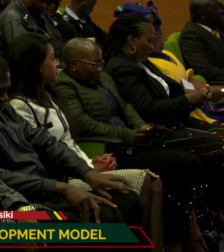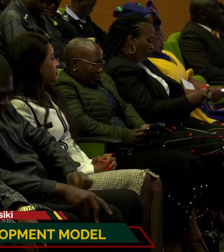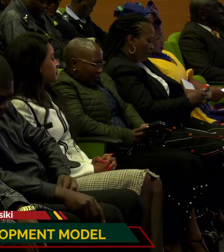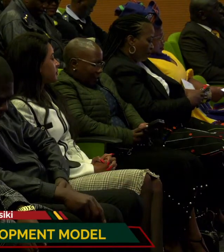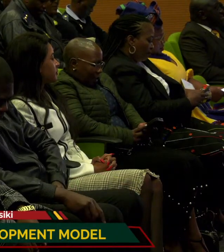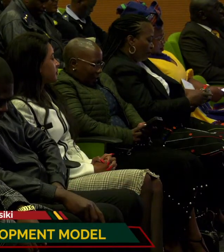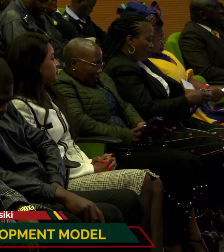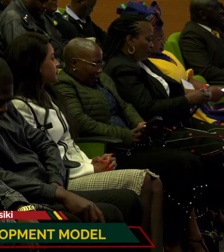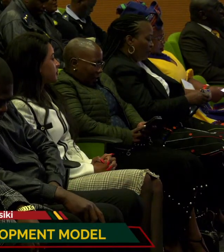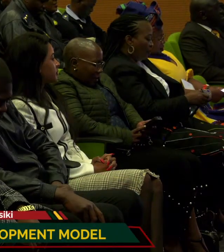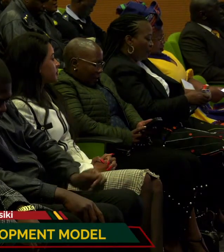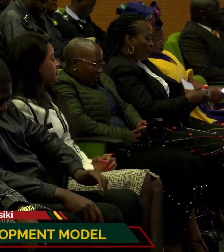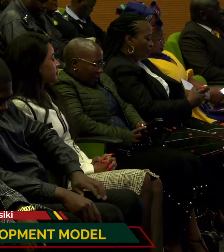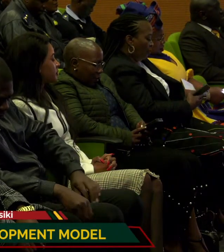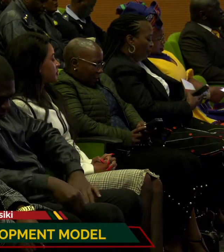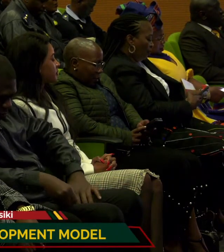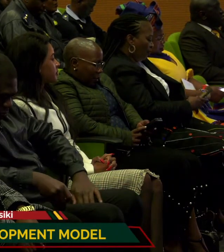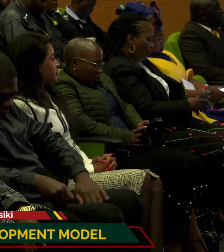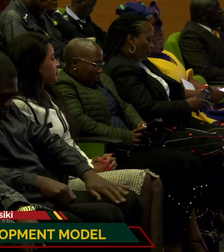na,